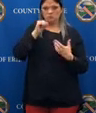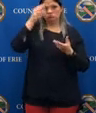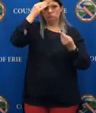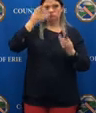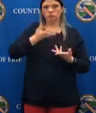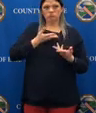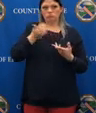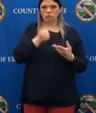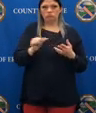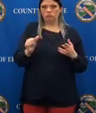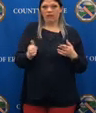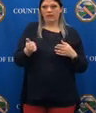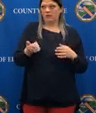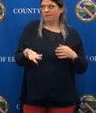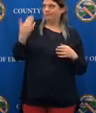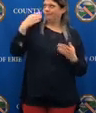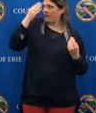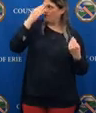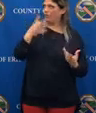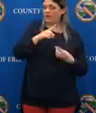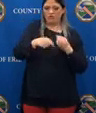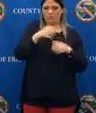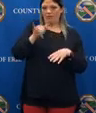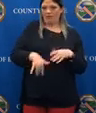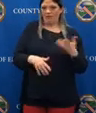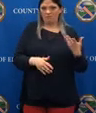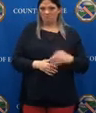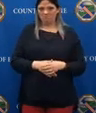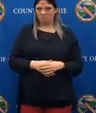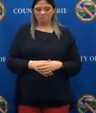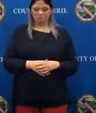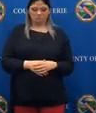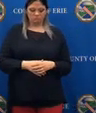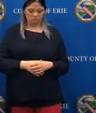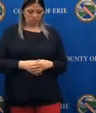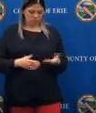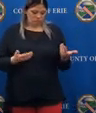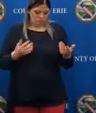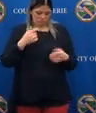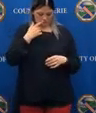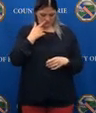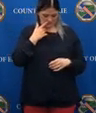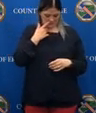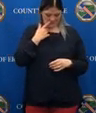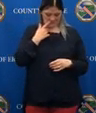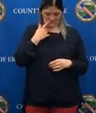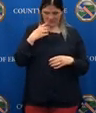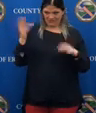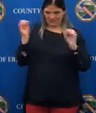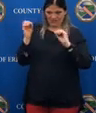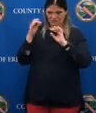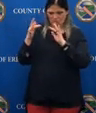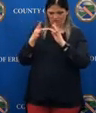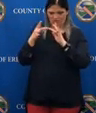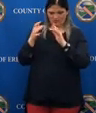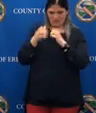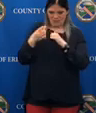us prior information on what the task force was going to comprise. And that's They haven't had any contact with you